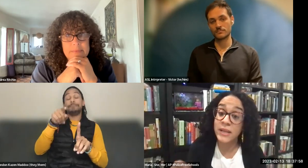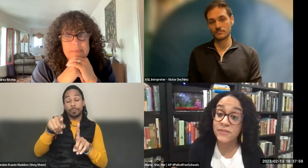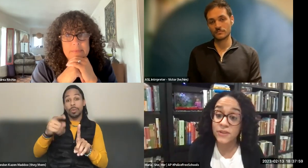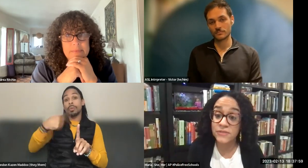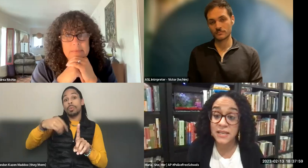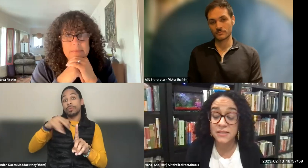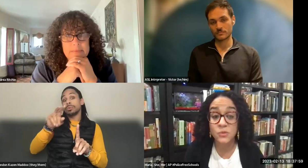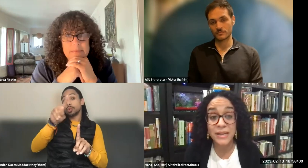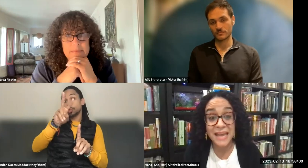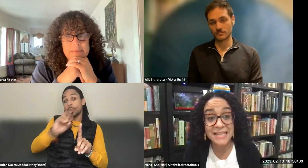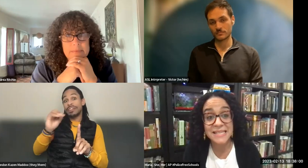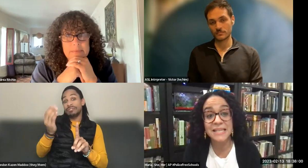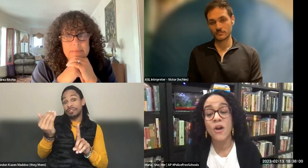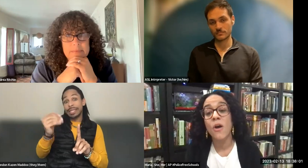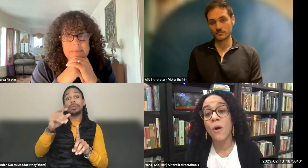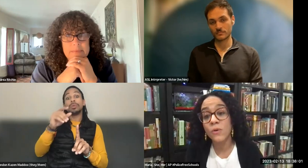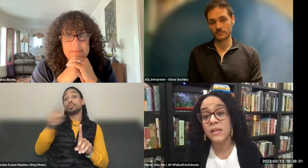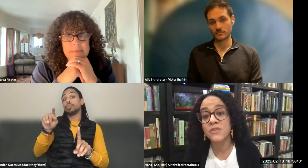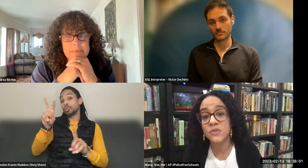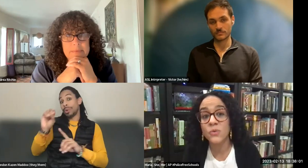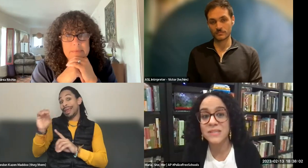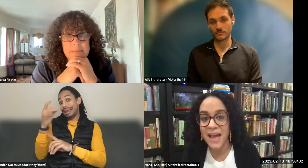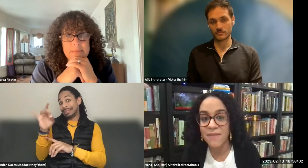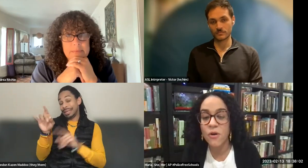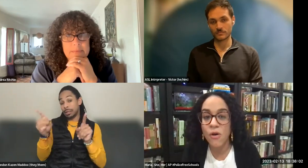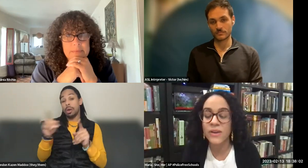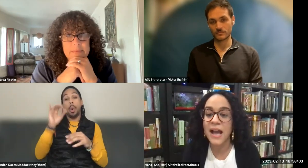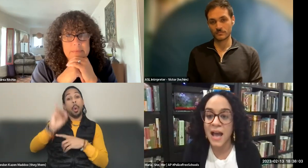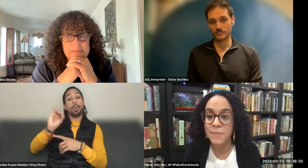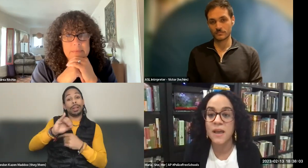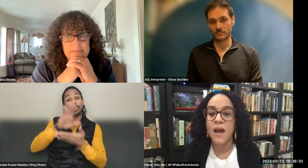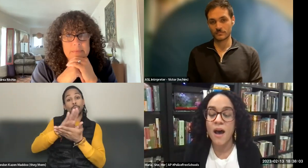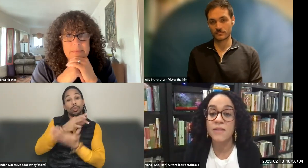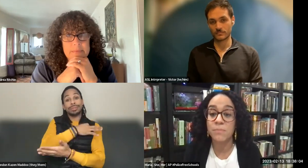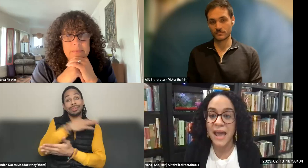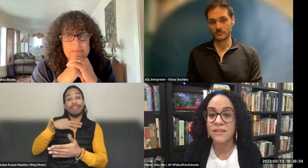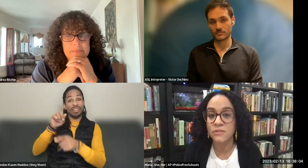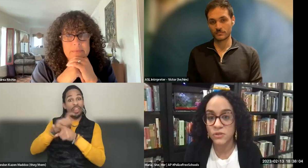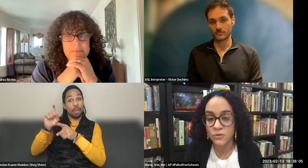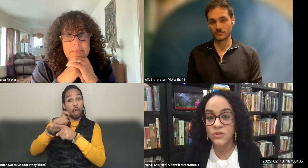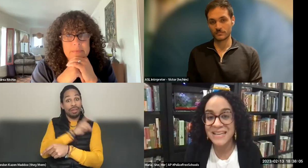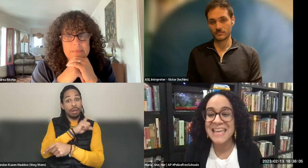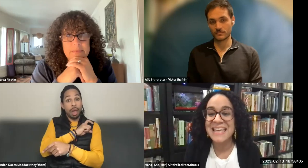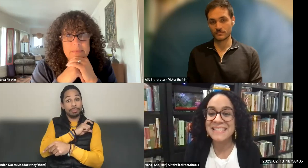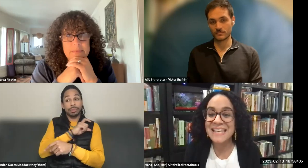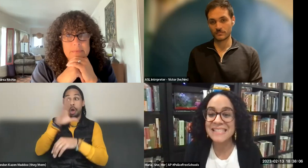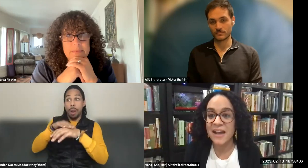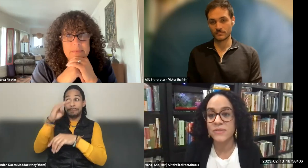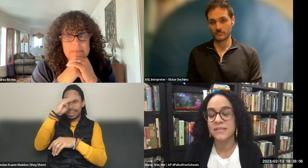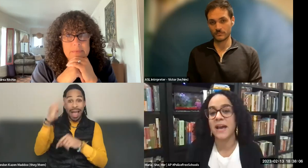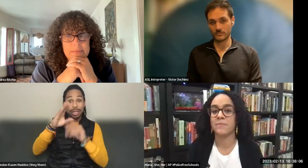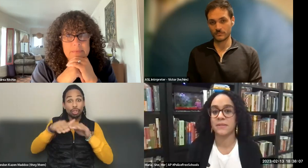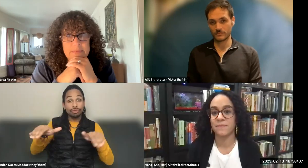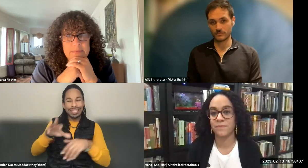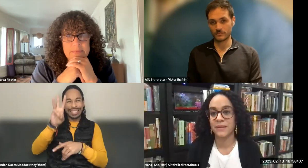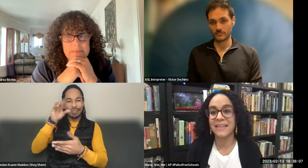from 2015 to 2018, Oakland school staff called the cops on Black children